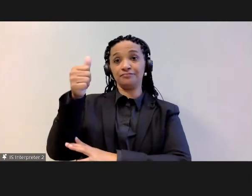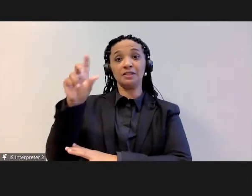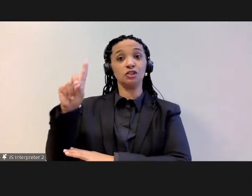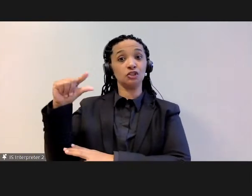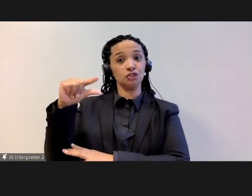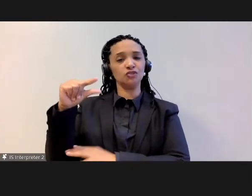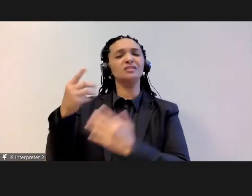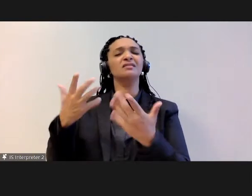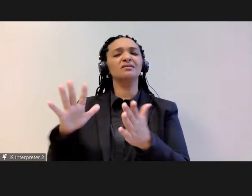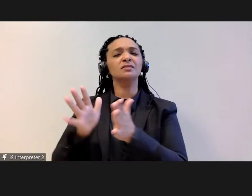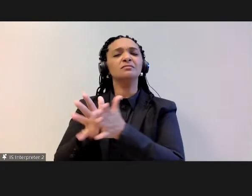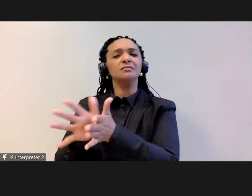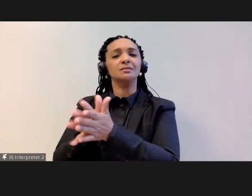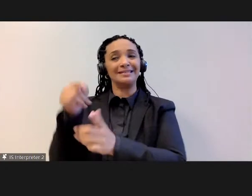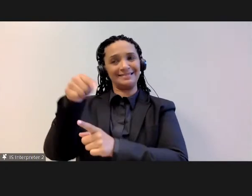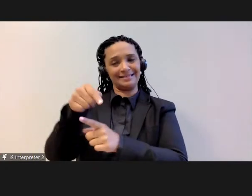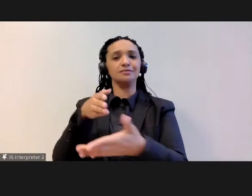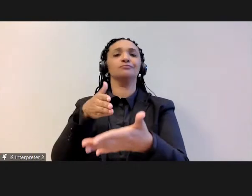as one of the challenges.